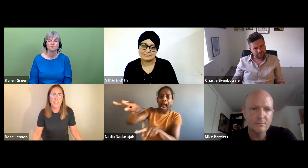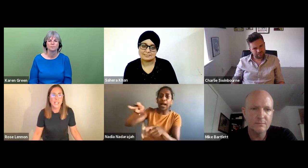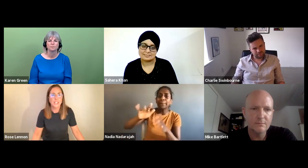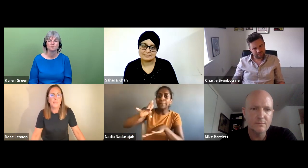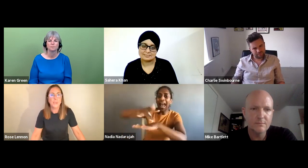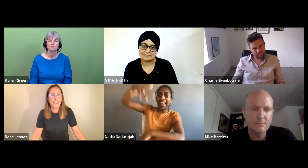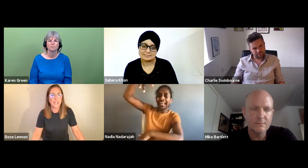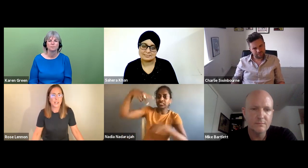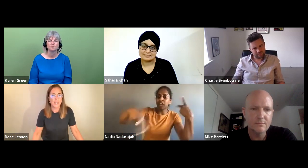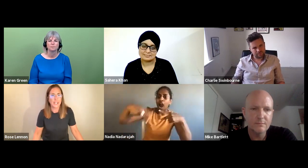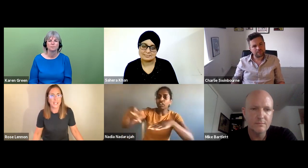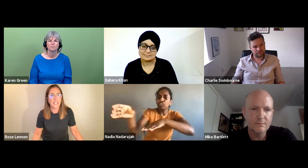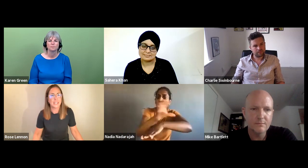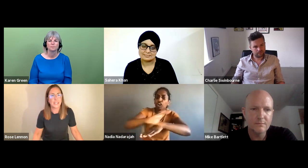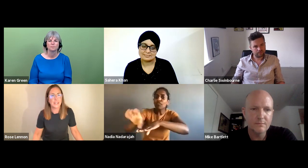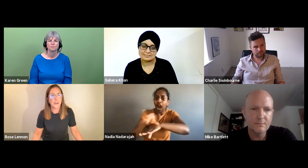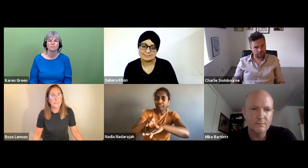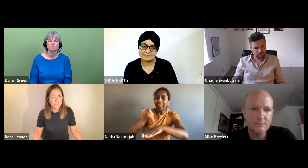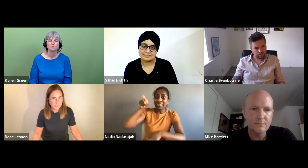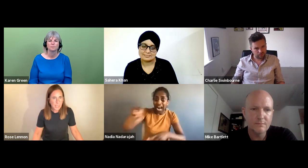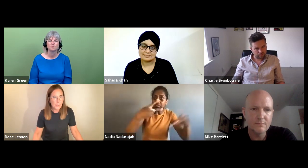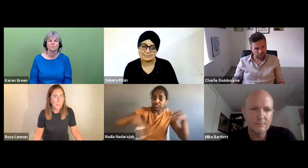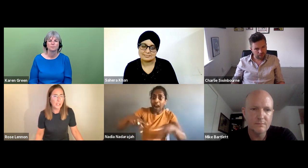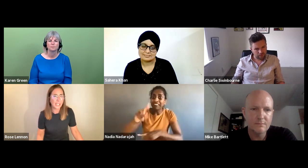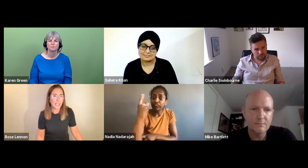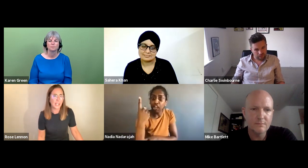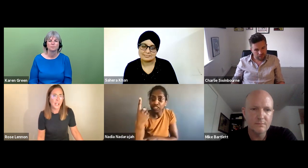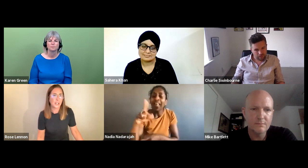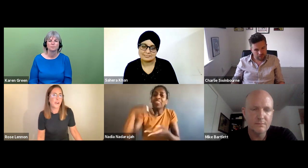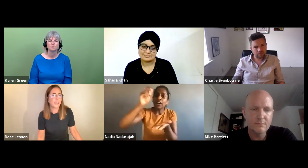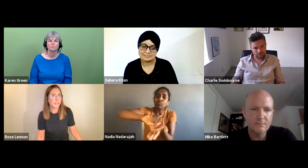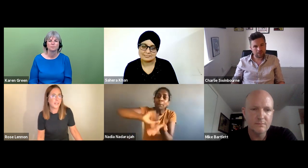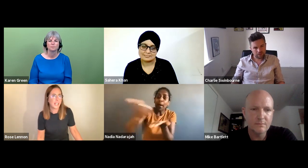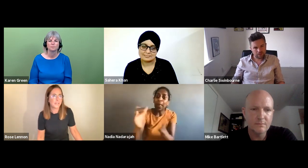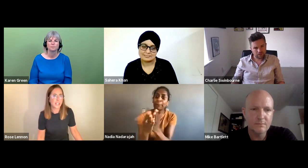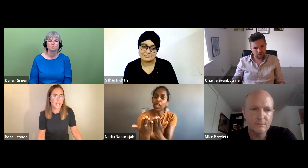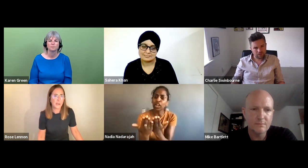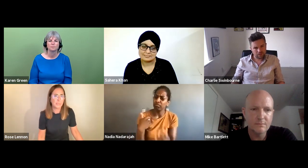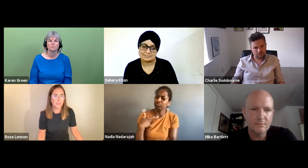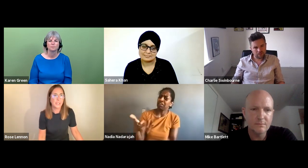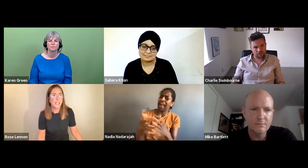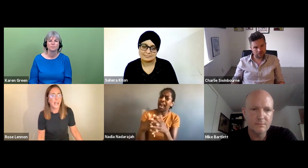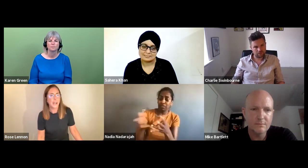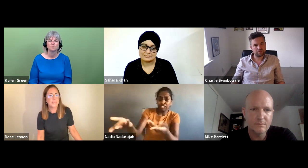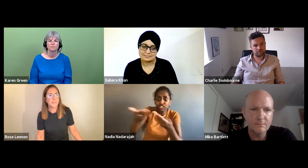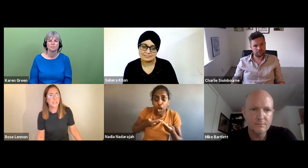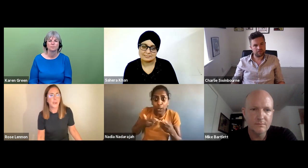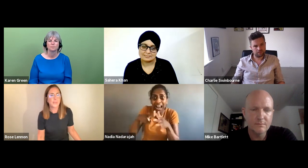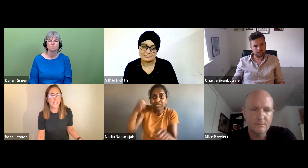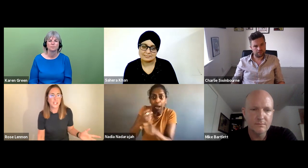and being so direct, I think, when we're looking at choreography, for example, they